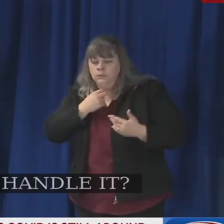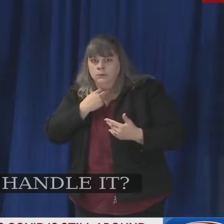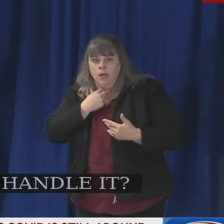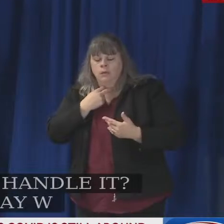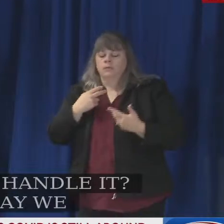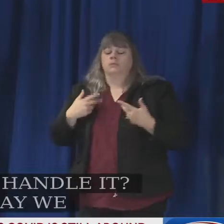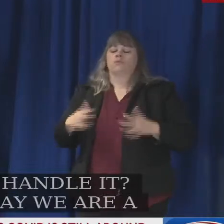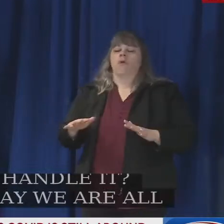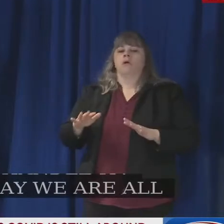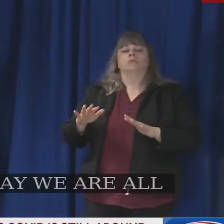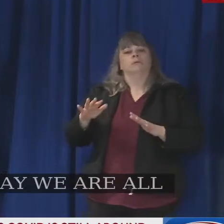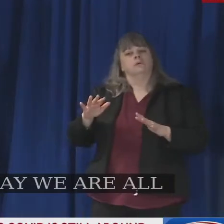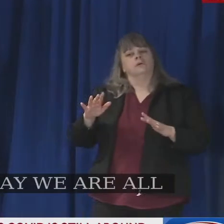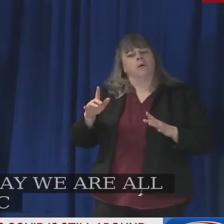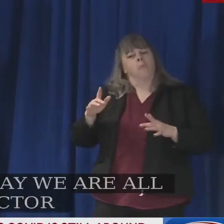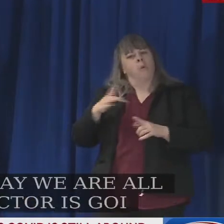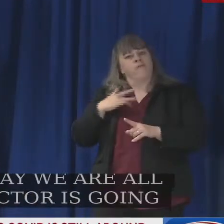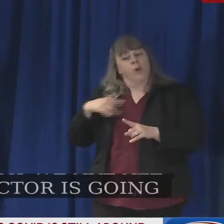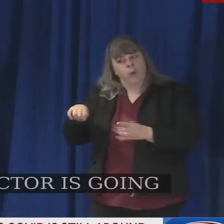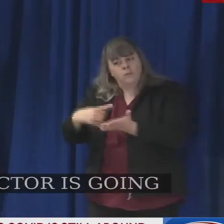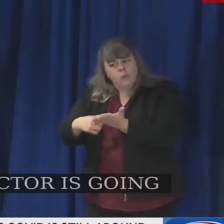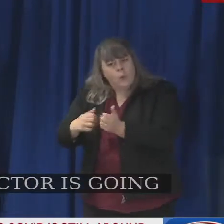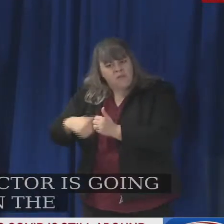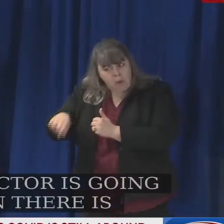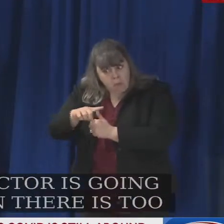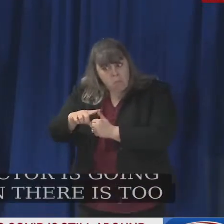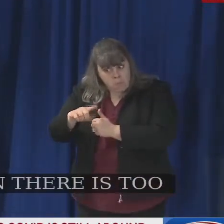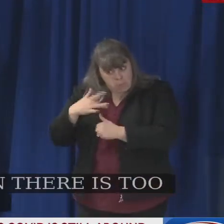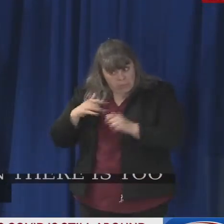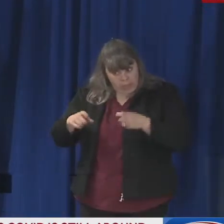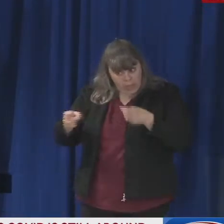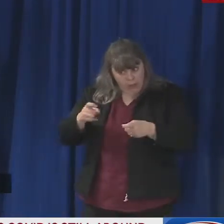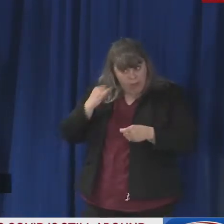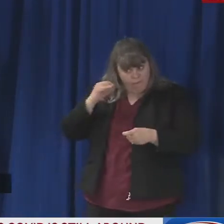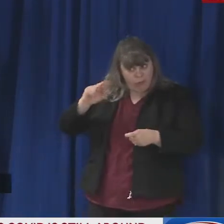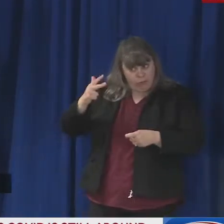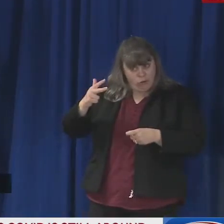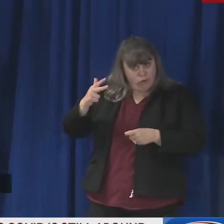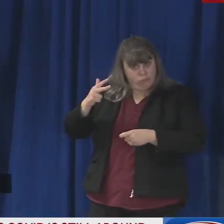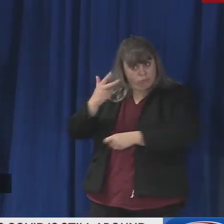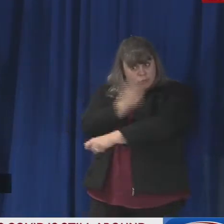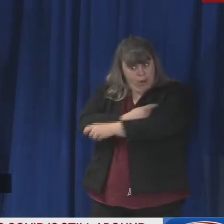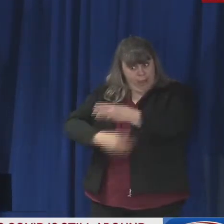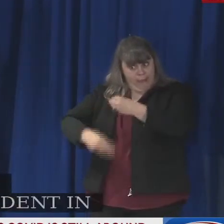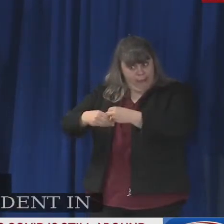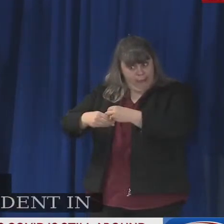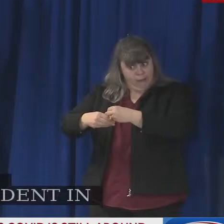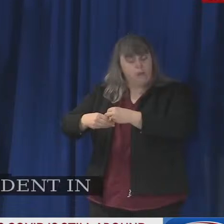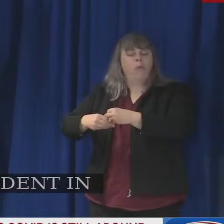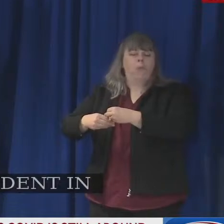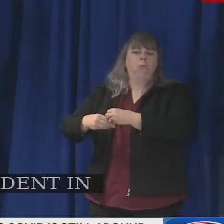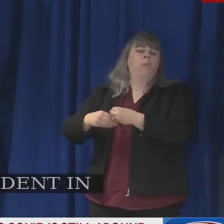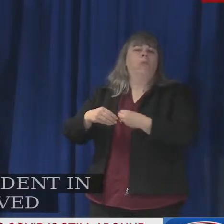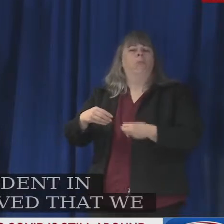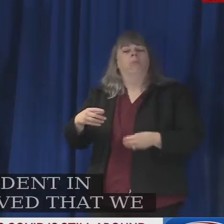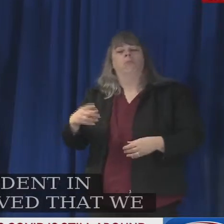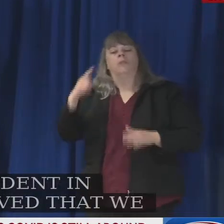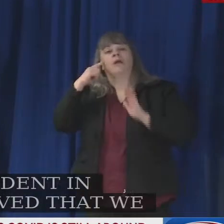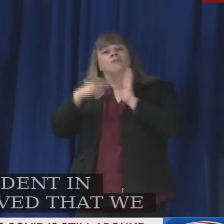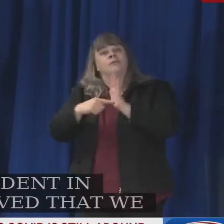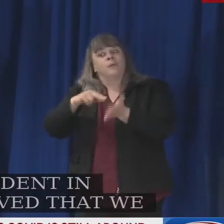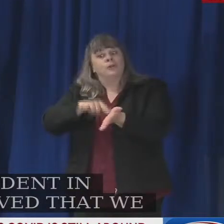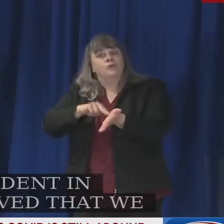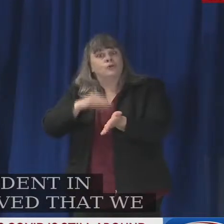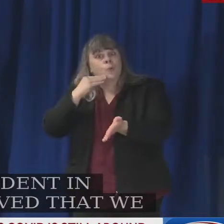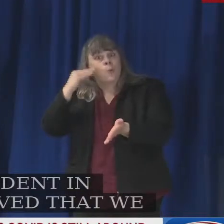feel very confident in the feedback that we've received that we can. Whether, as an example, long-term care facilities, again, there'll be plenty